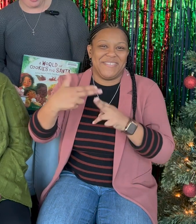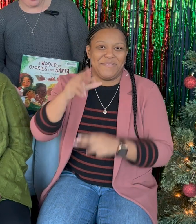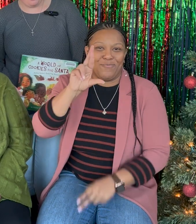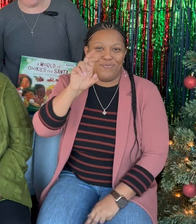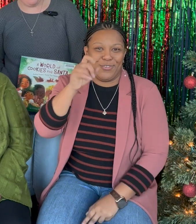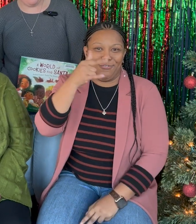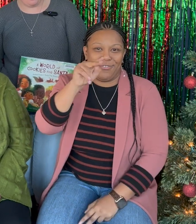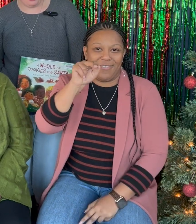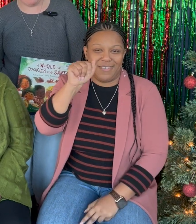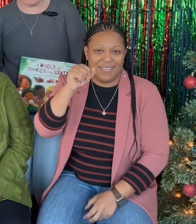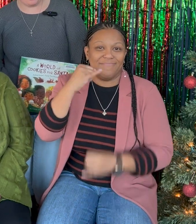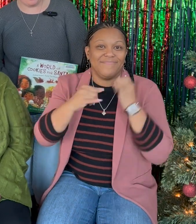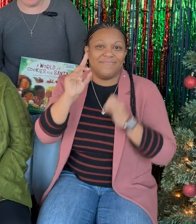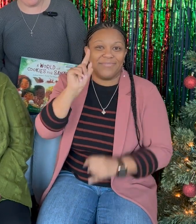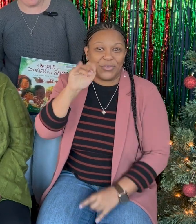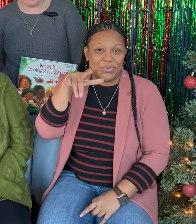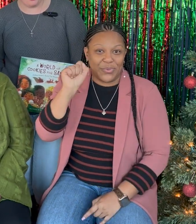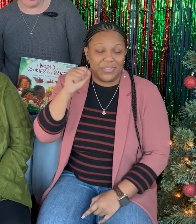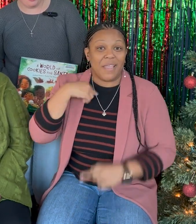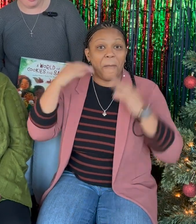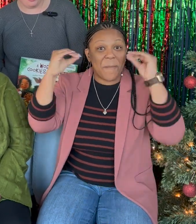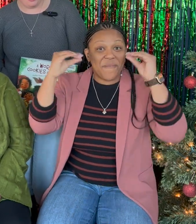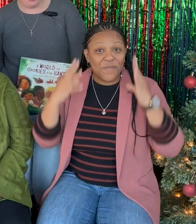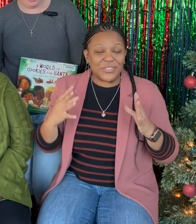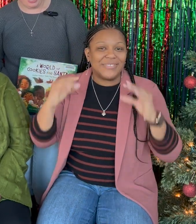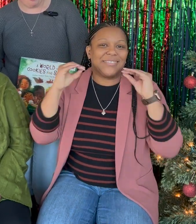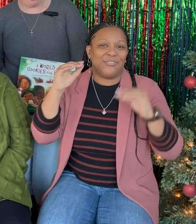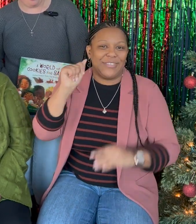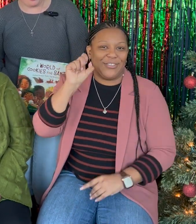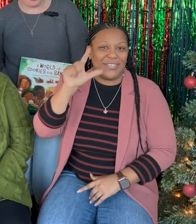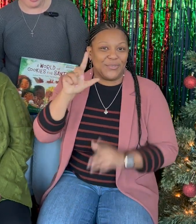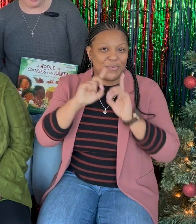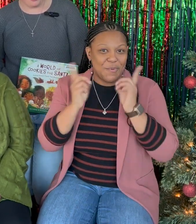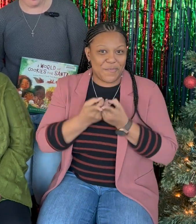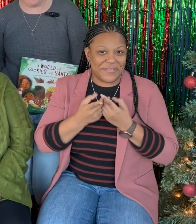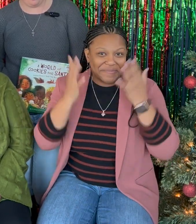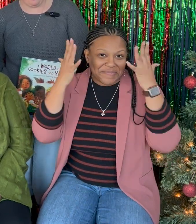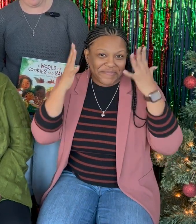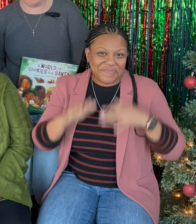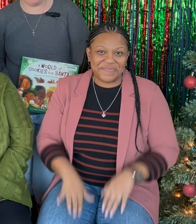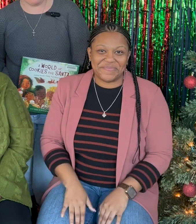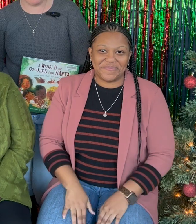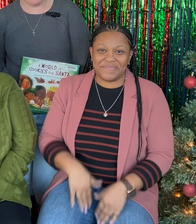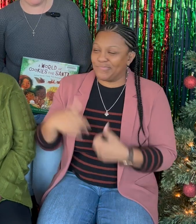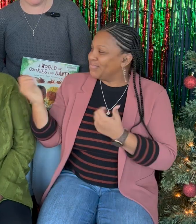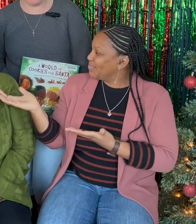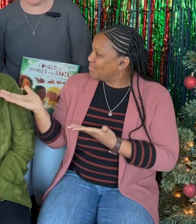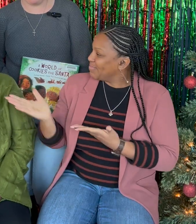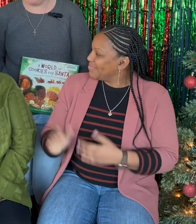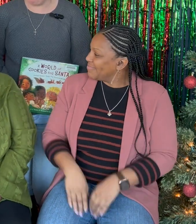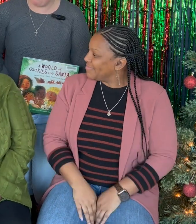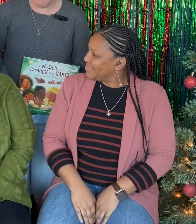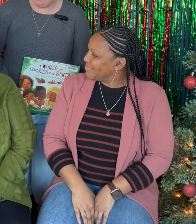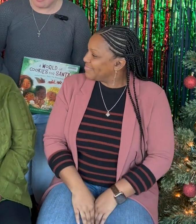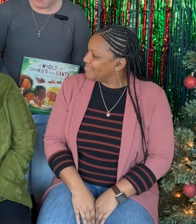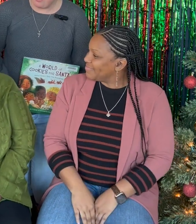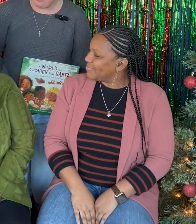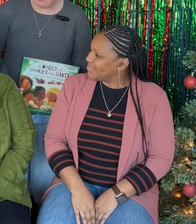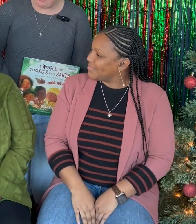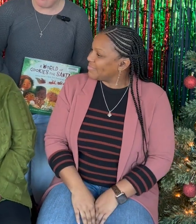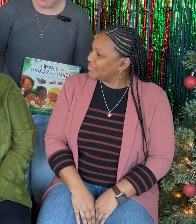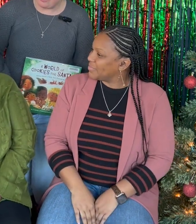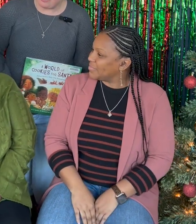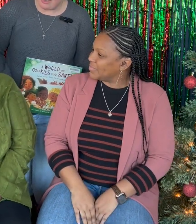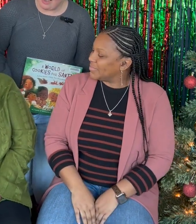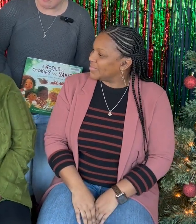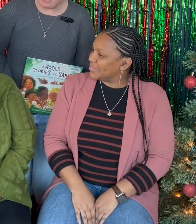Hey everyone, I'm Regina Daniels. I'm a professor here and I'm the director of the ASL Interpreting Program. And